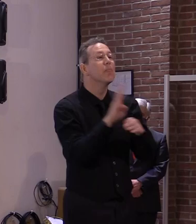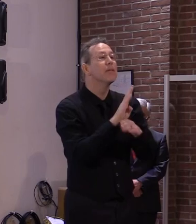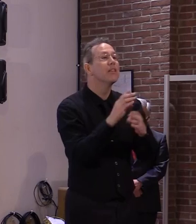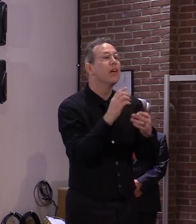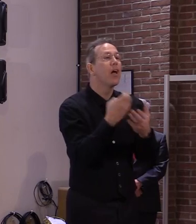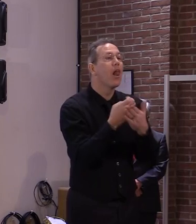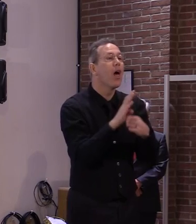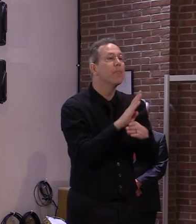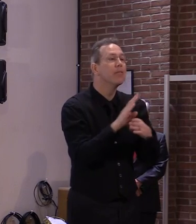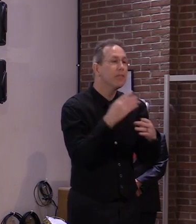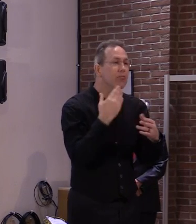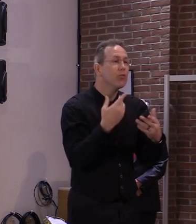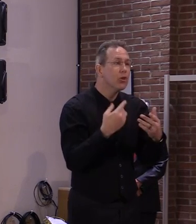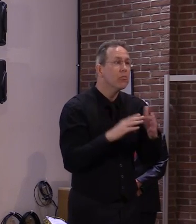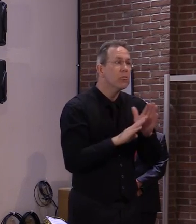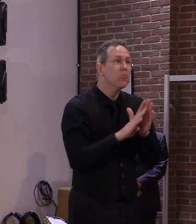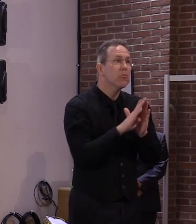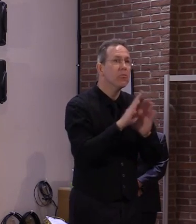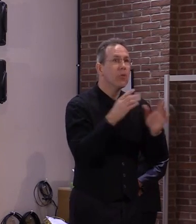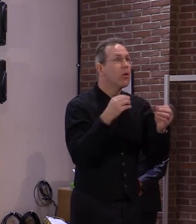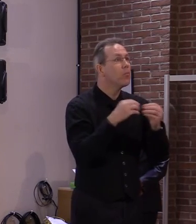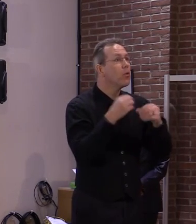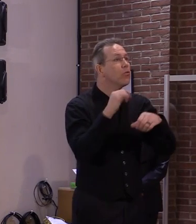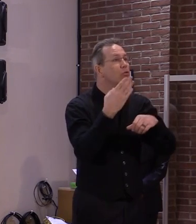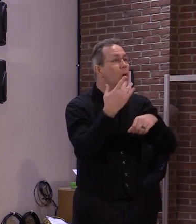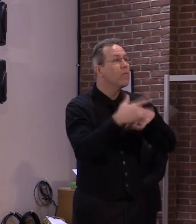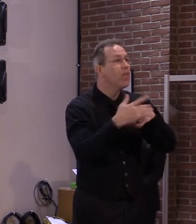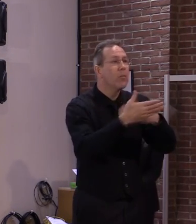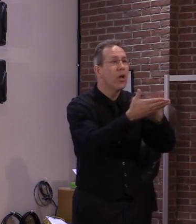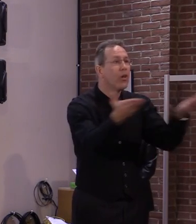available for those who can accept them.